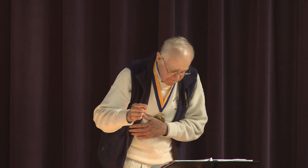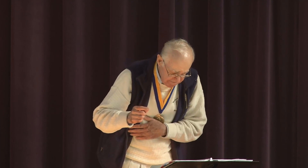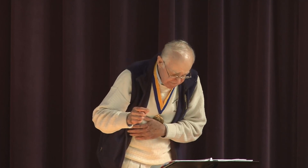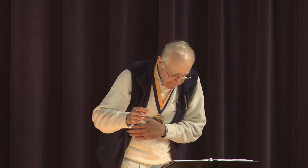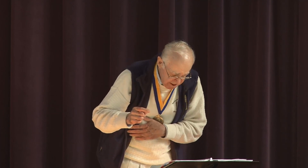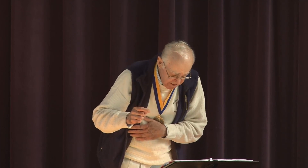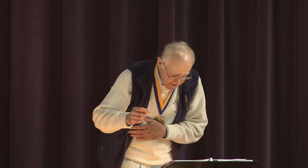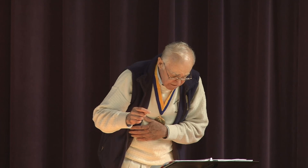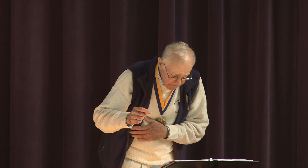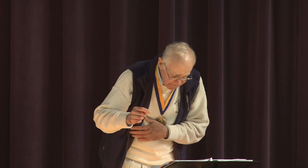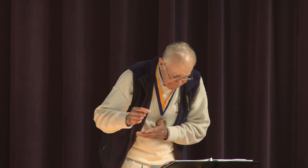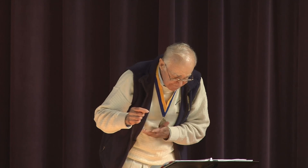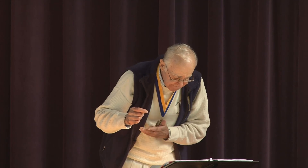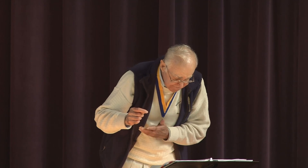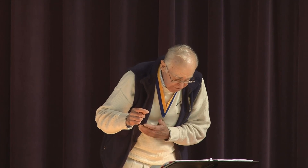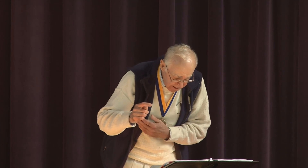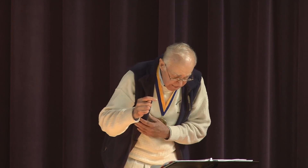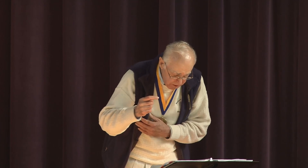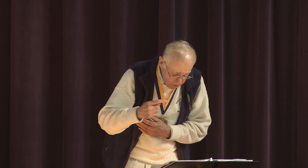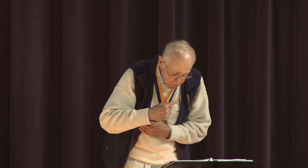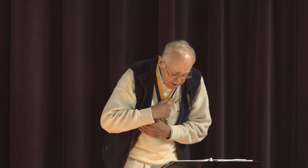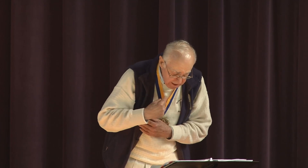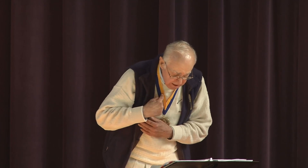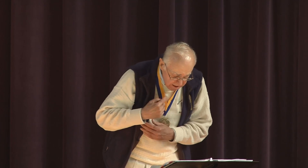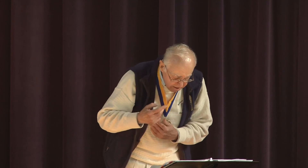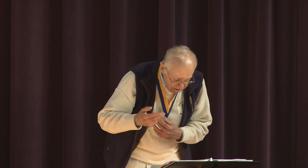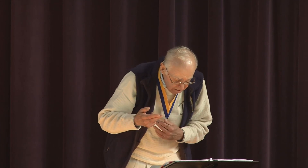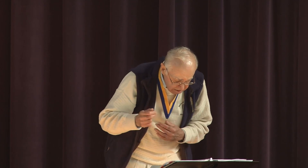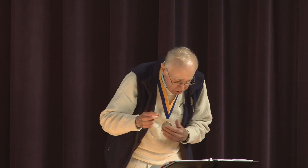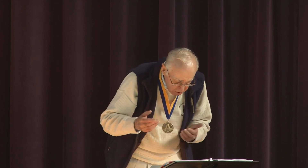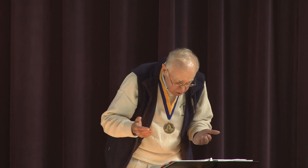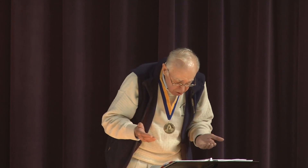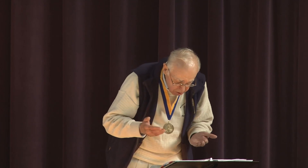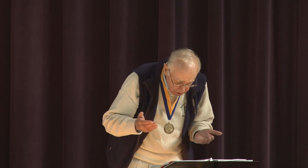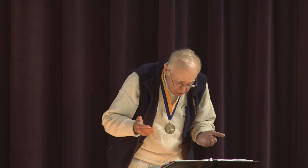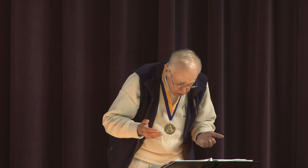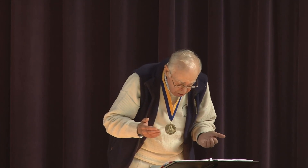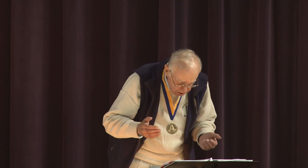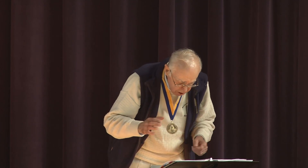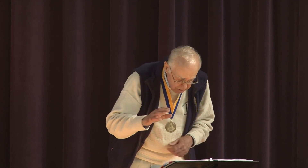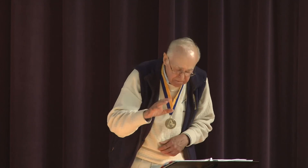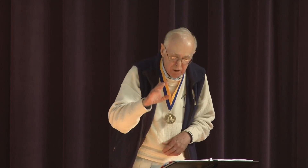he didn't necessarily have the opportunity to finish everything that he had sought out to do.